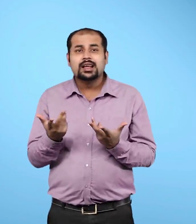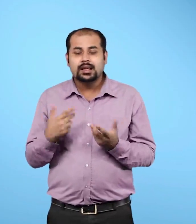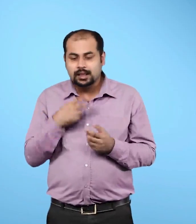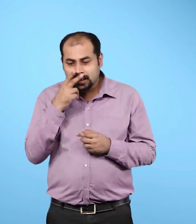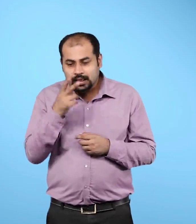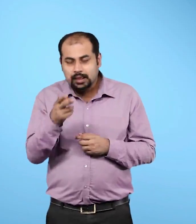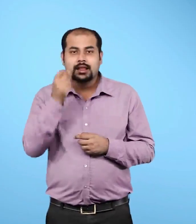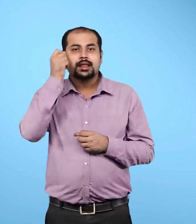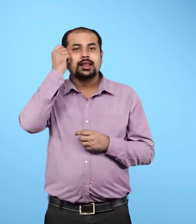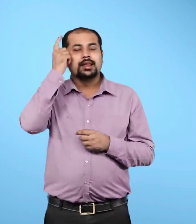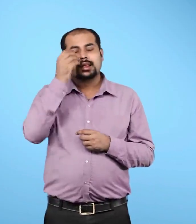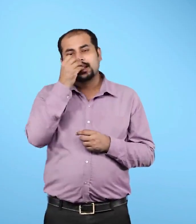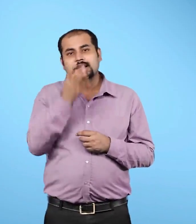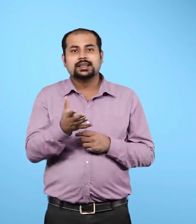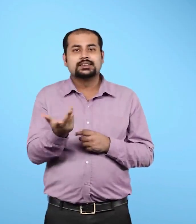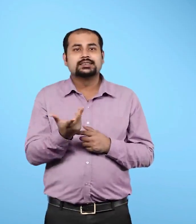beads from 11.